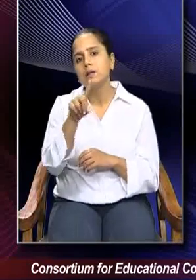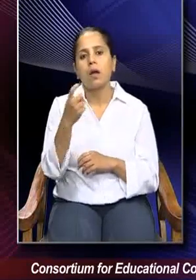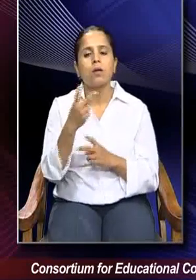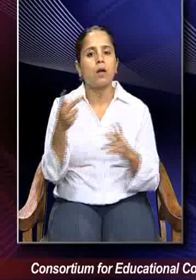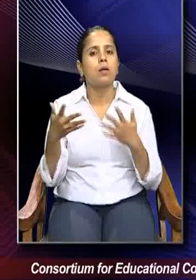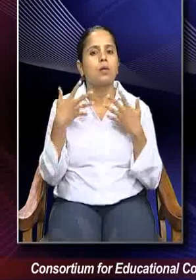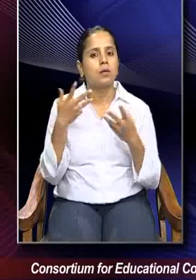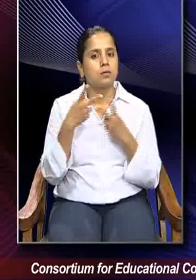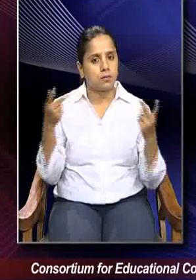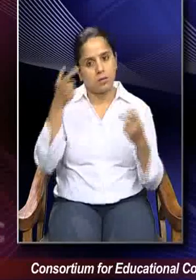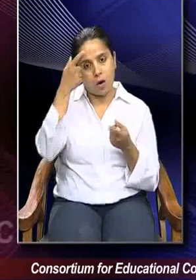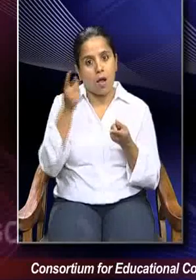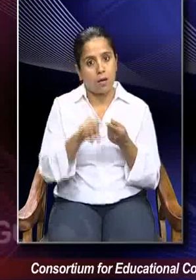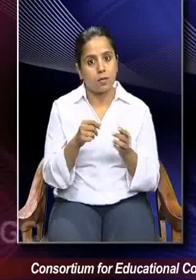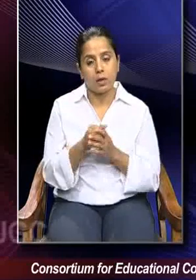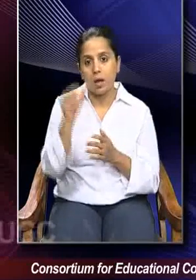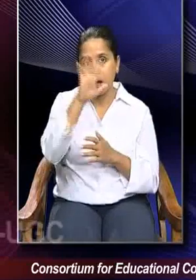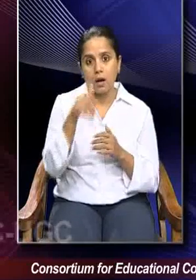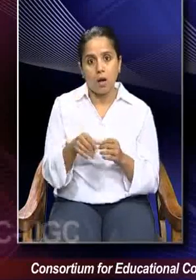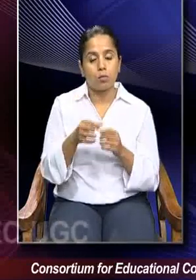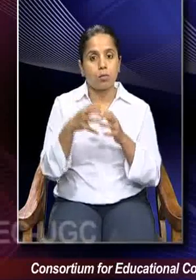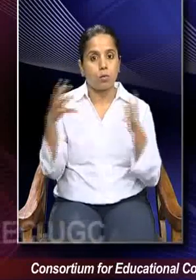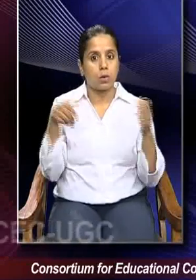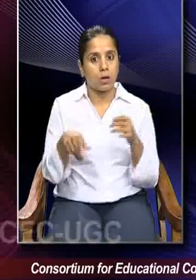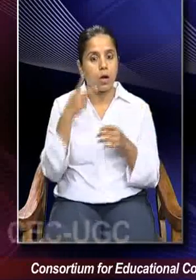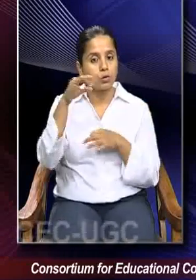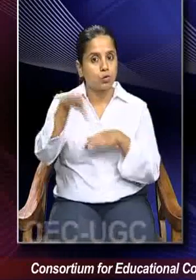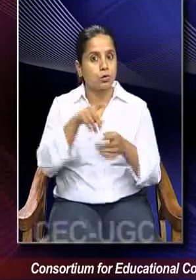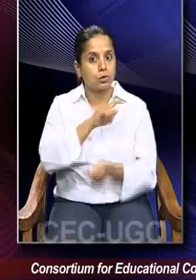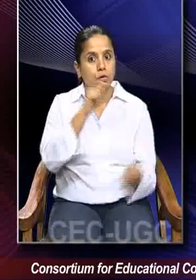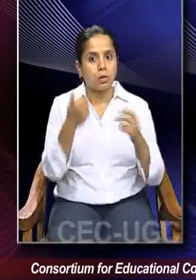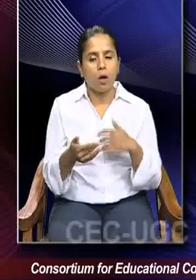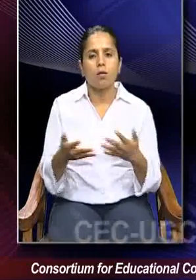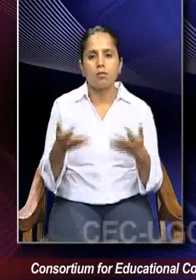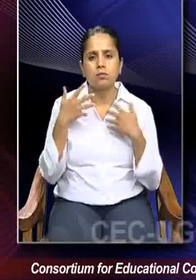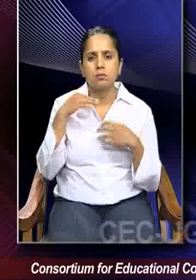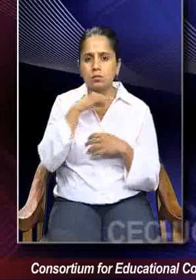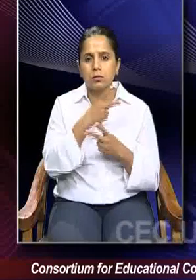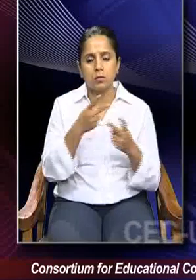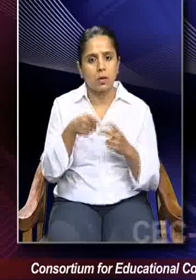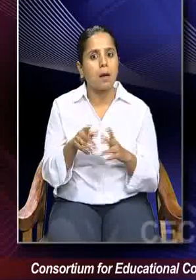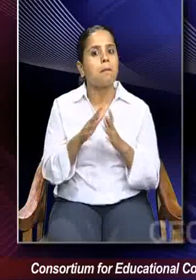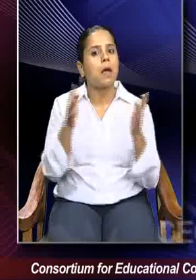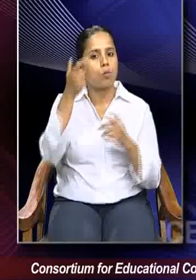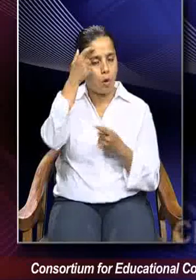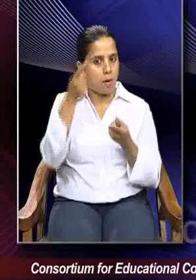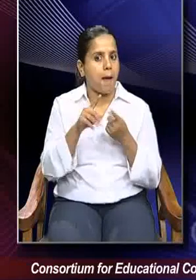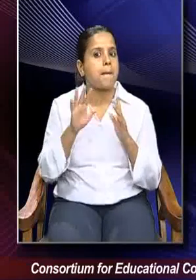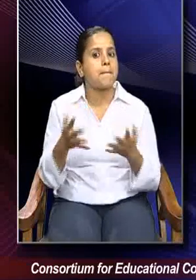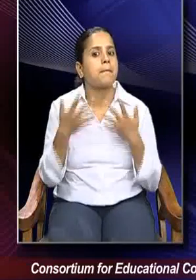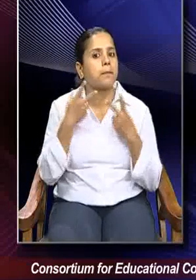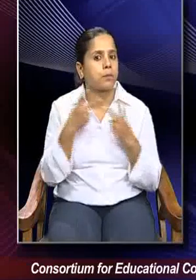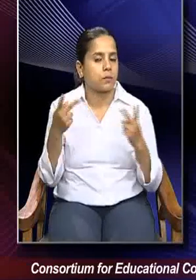levels. As India grows and urbanizes, its water pollution is also a major concern.